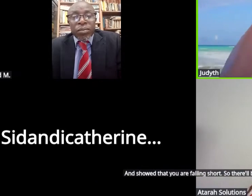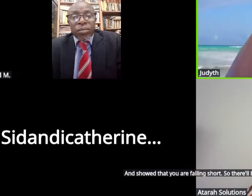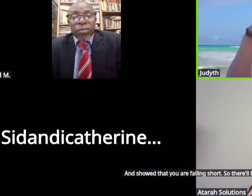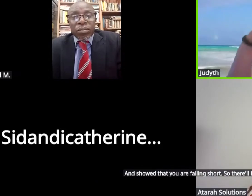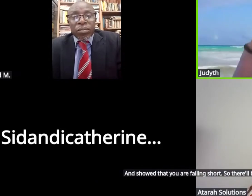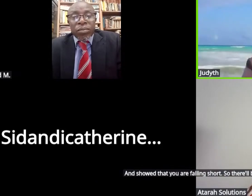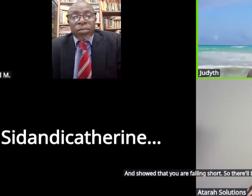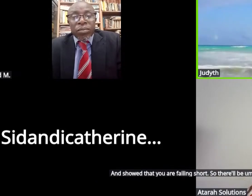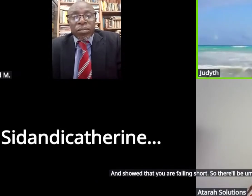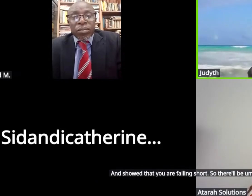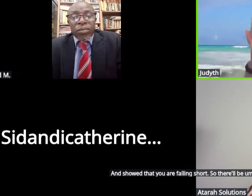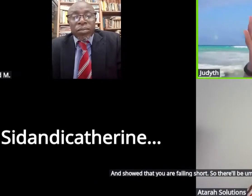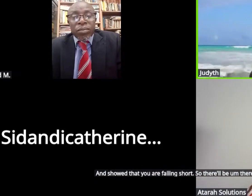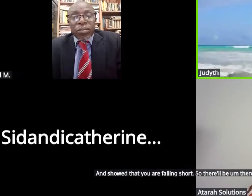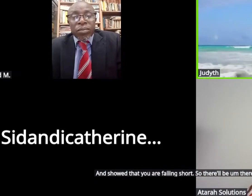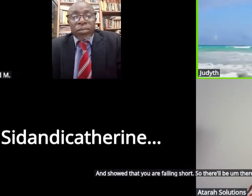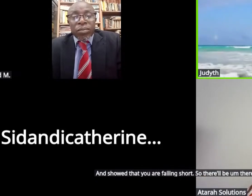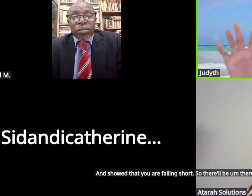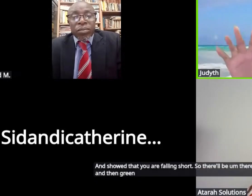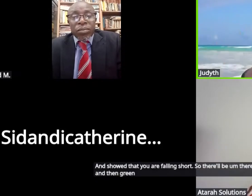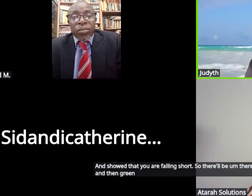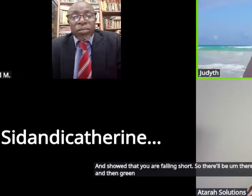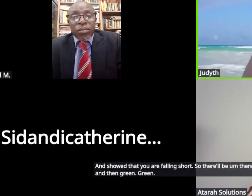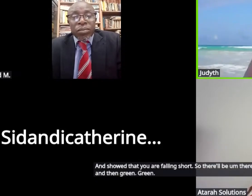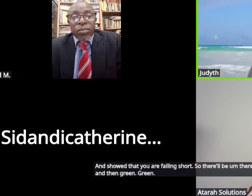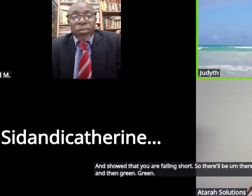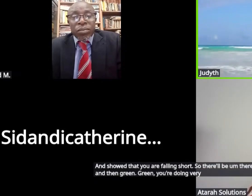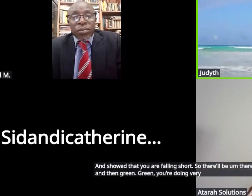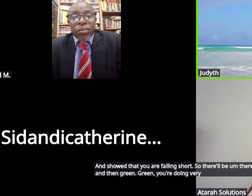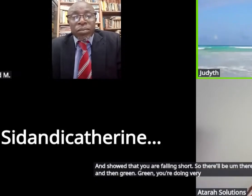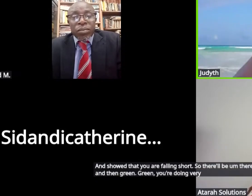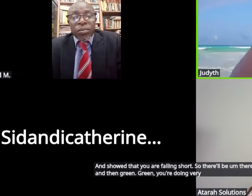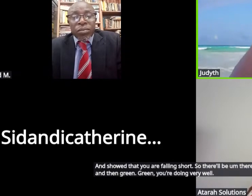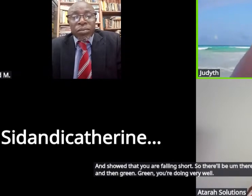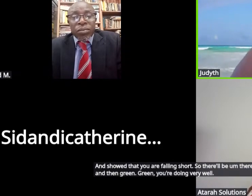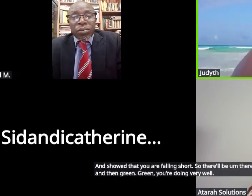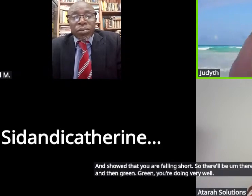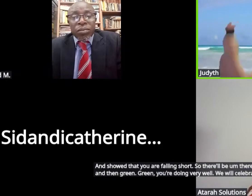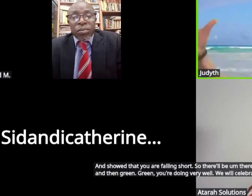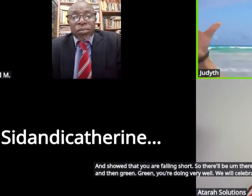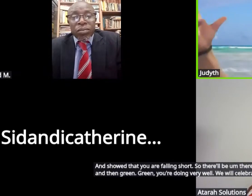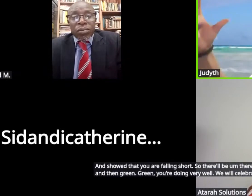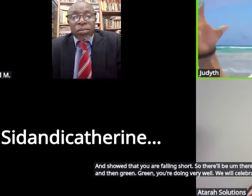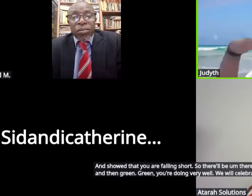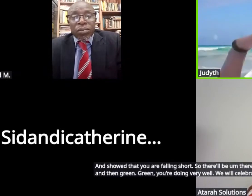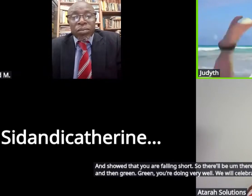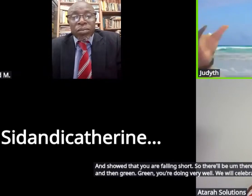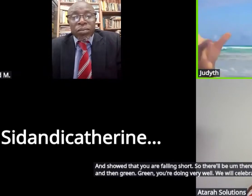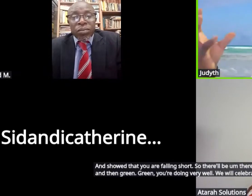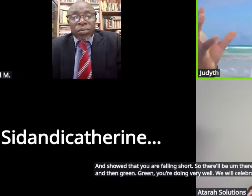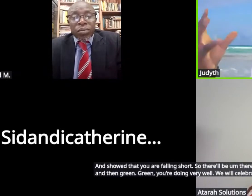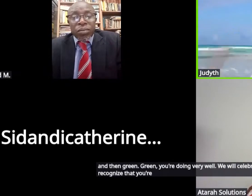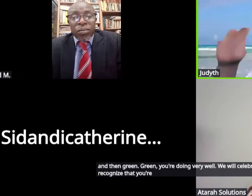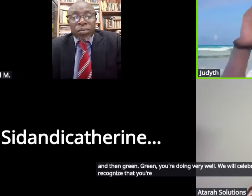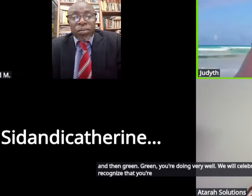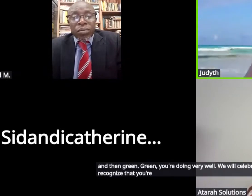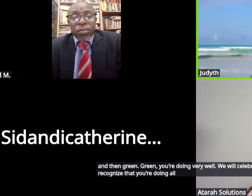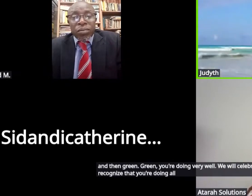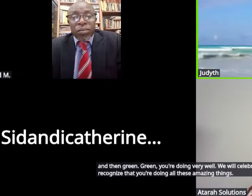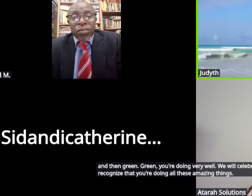red, amber, and then green. Green, you're doing very well. We will celebrate you. We will recognize that you're doing all these amazing